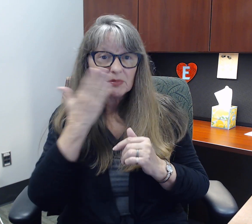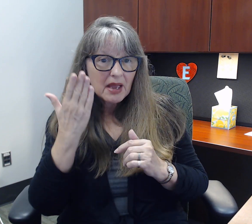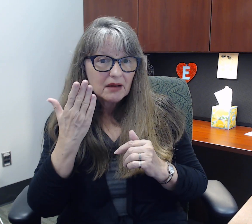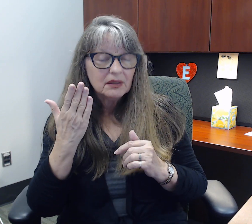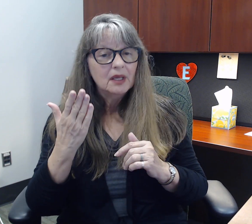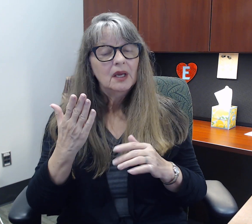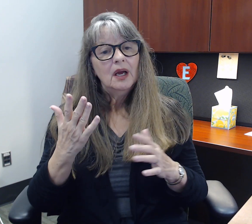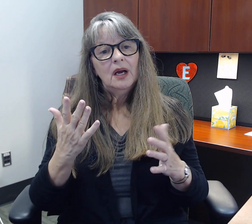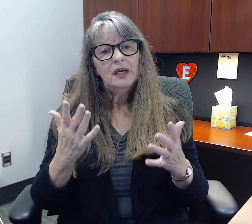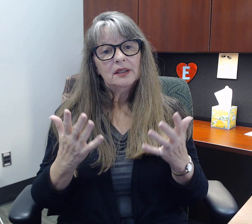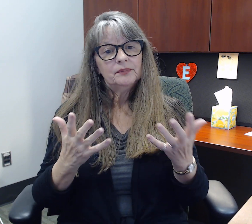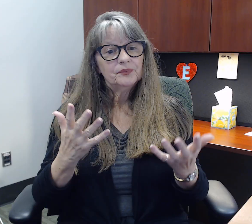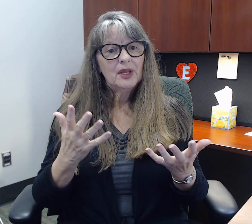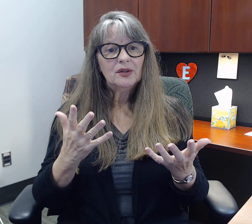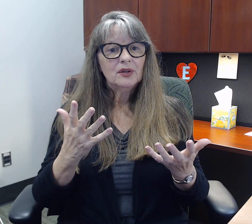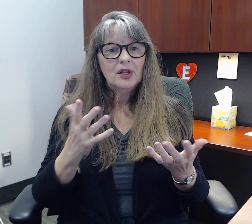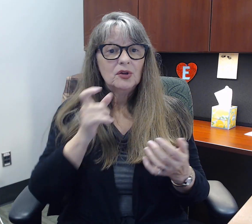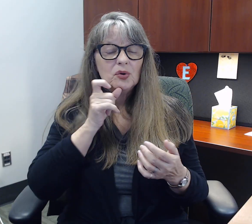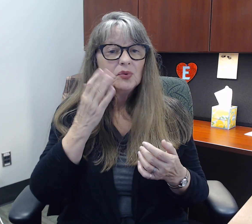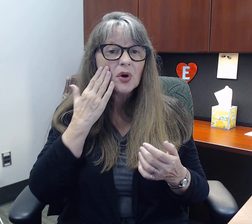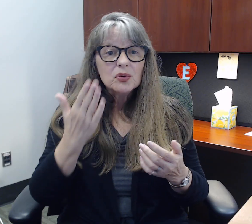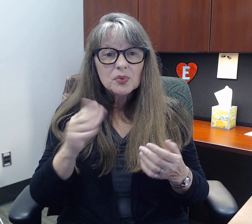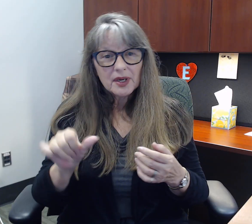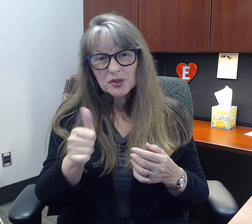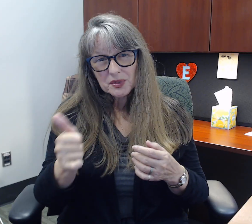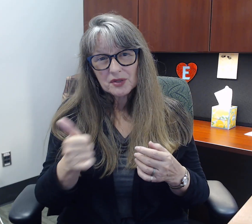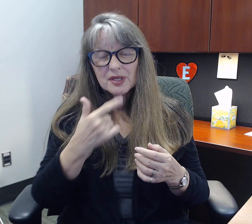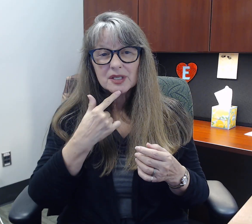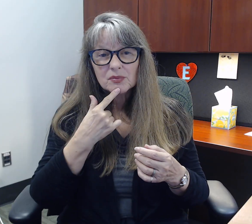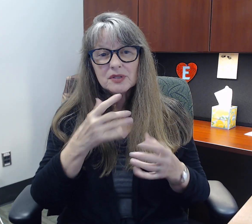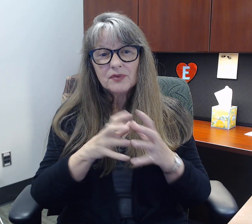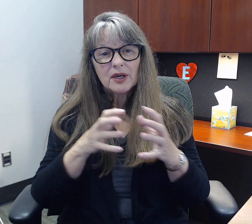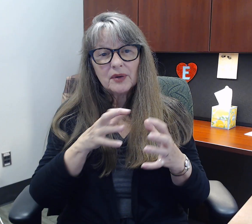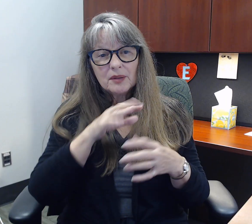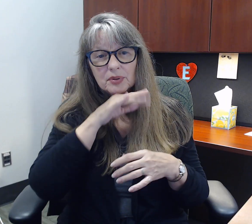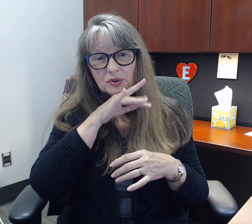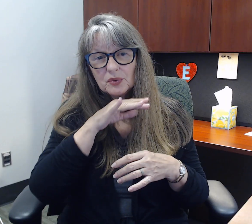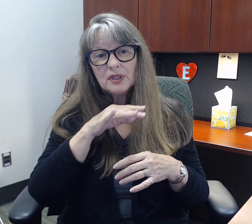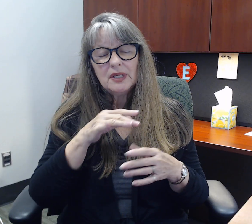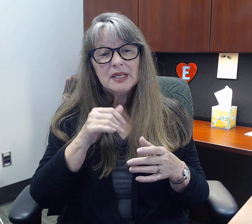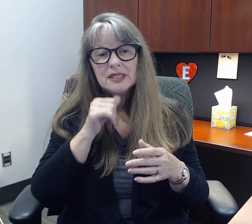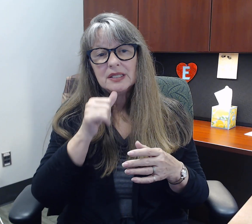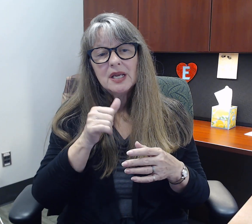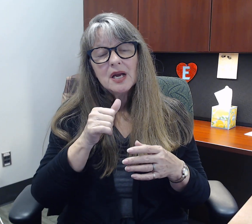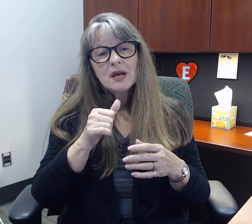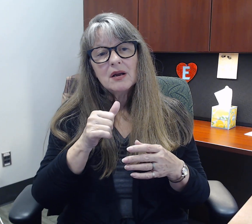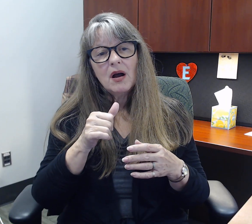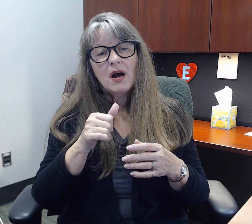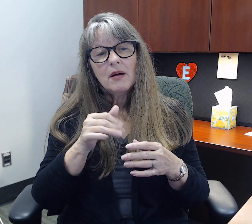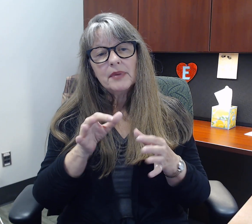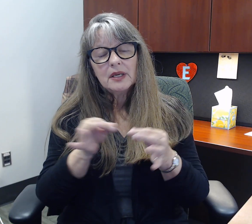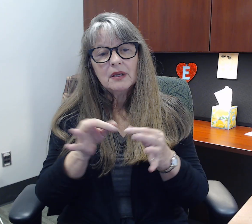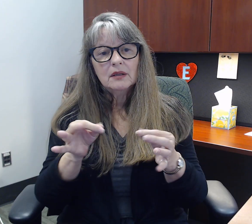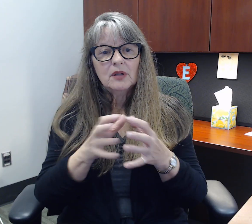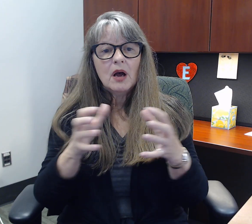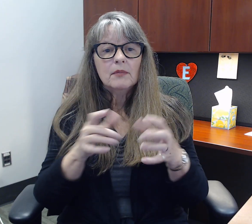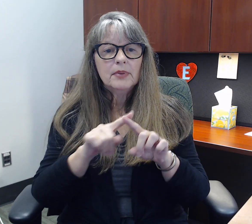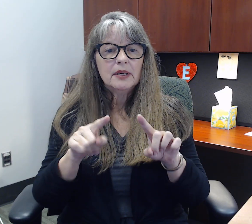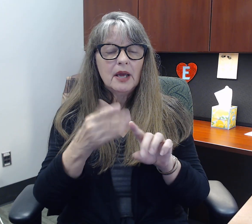smell, and who knows what else was there. They said it was very polluted. They didn't comment a lot, but I